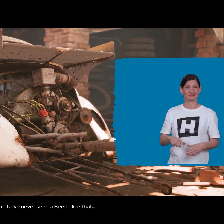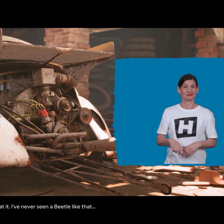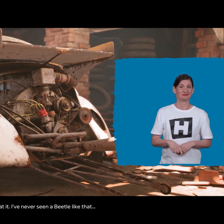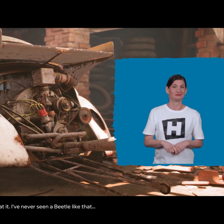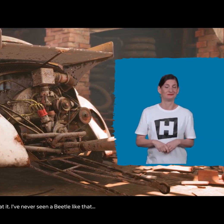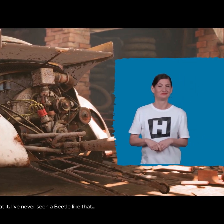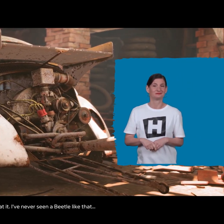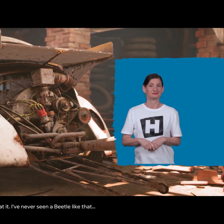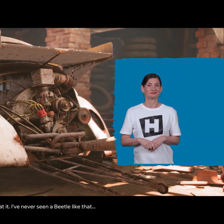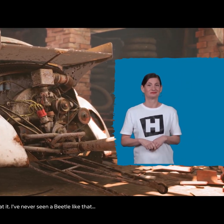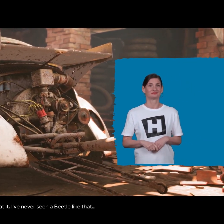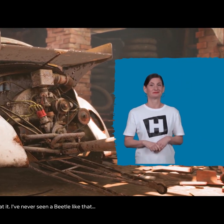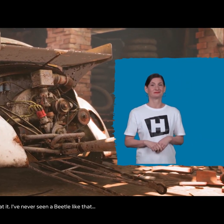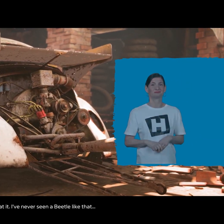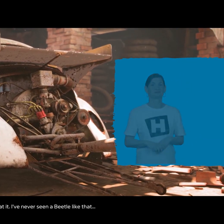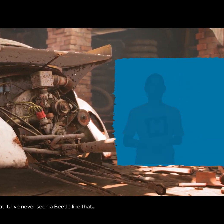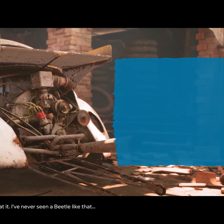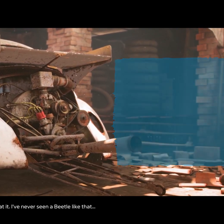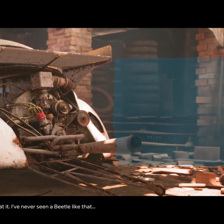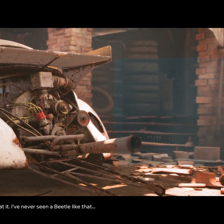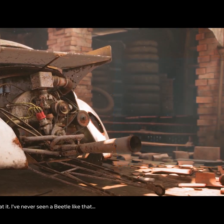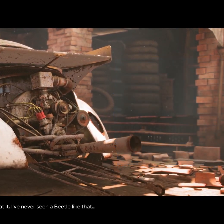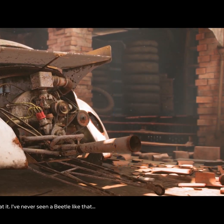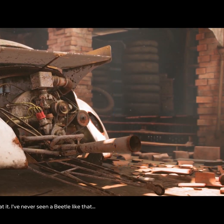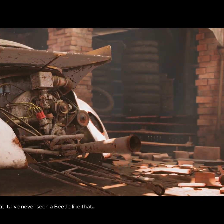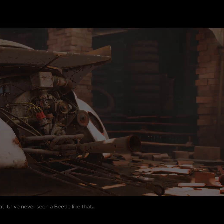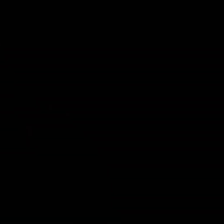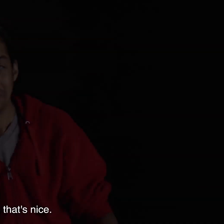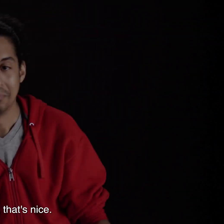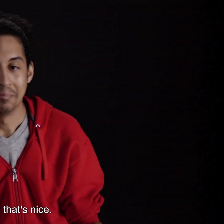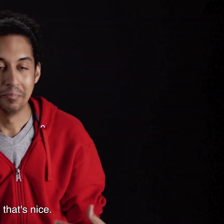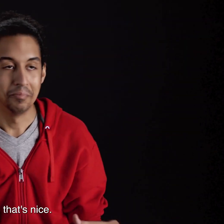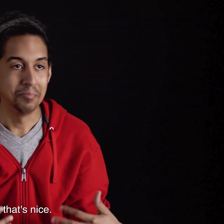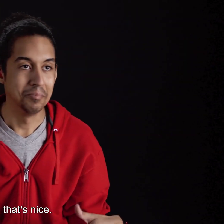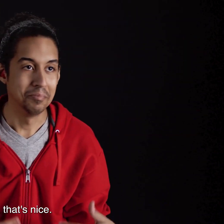look at it. I've never seen a beetle like that.